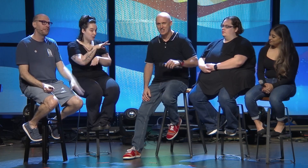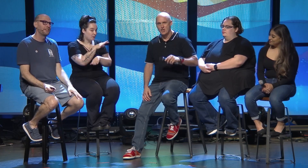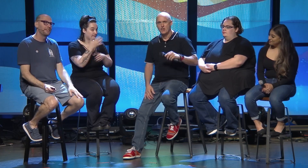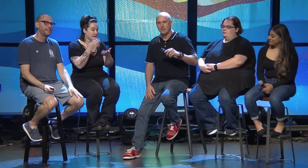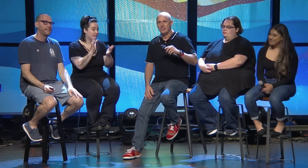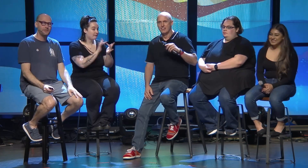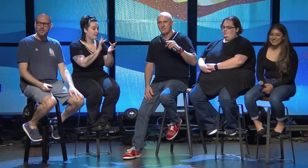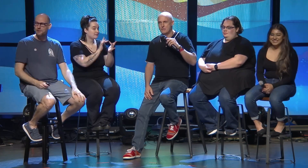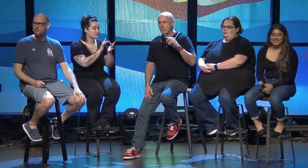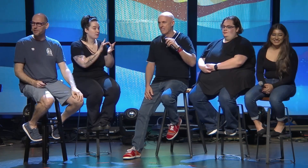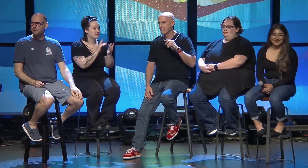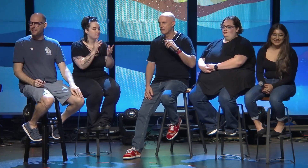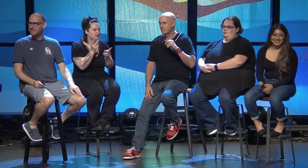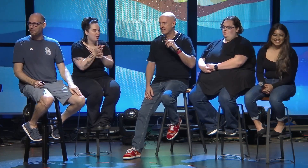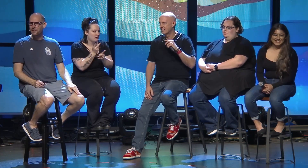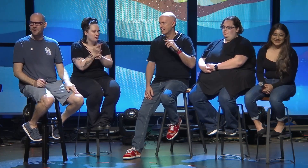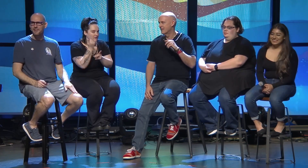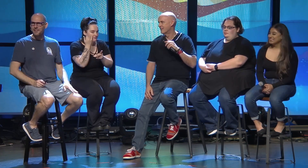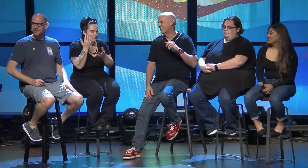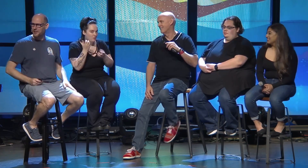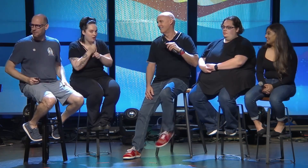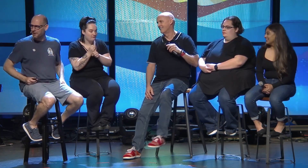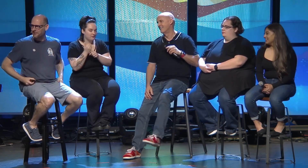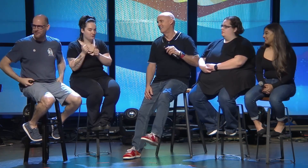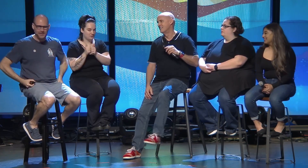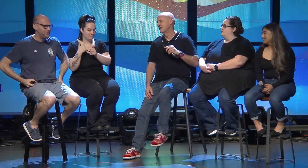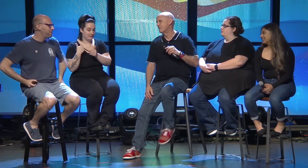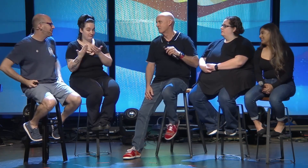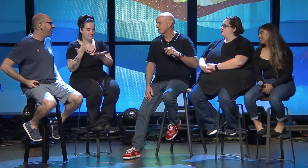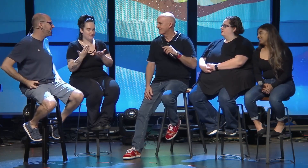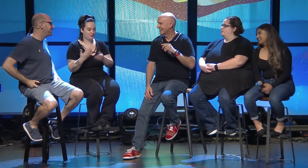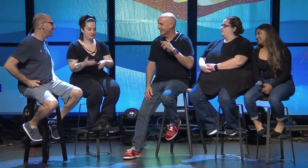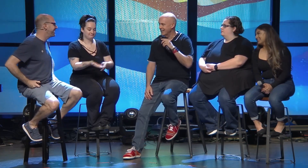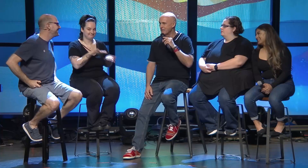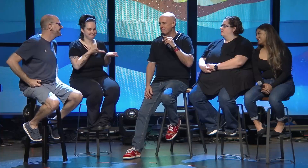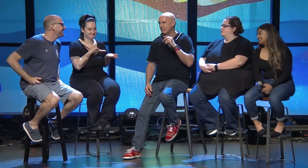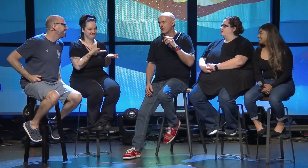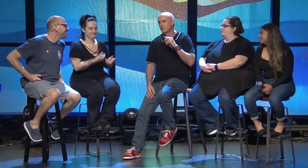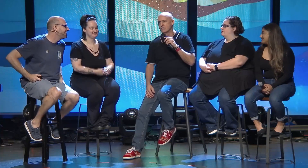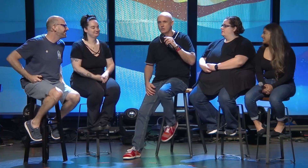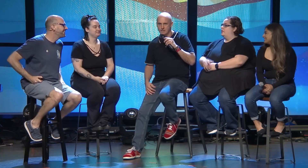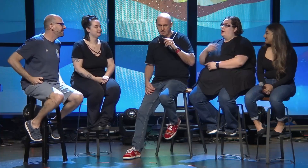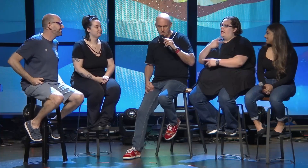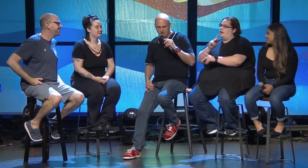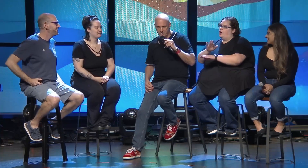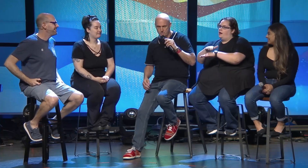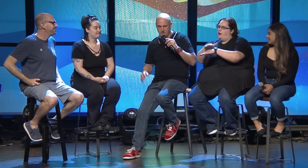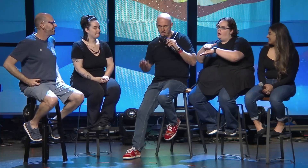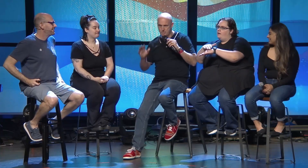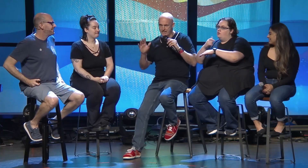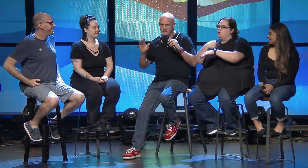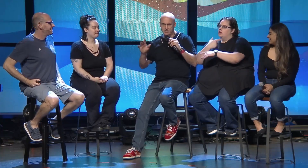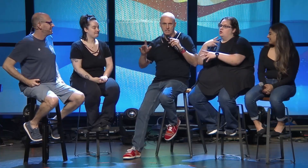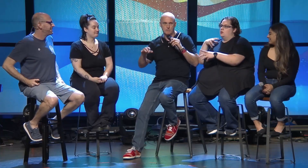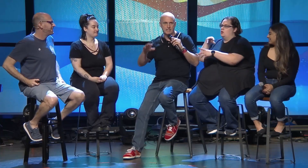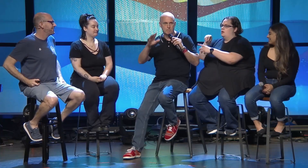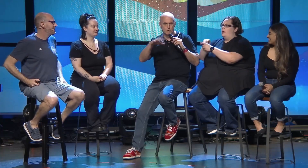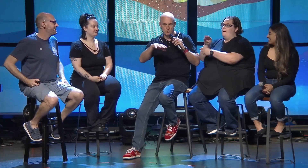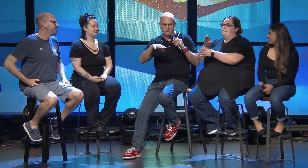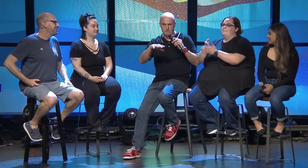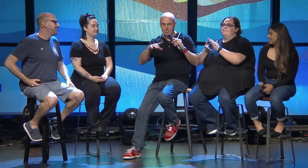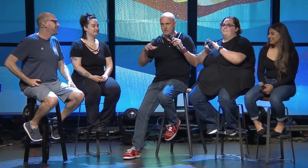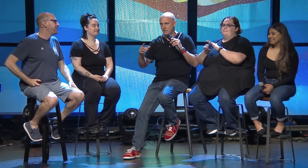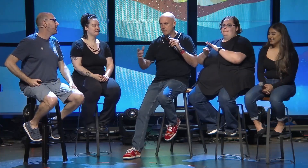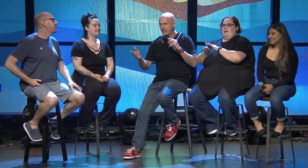have coffee or a drink with me. You might end up here talking about your everyday normal life, right? Yeah, and be careful too, because then you'll become part of the Bakers Club. We